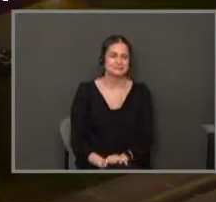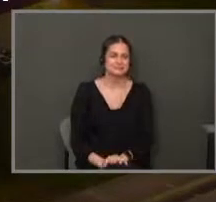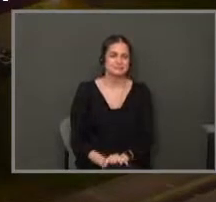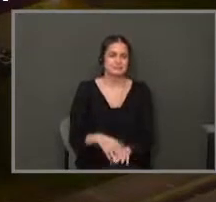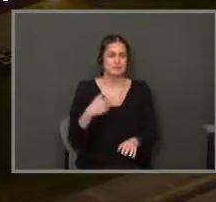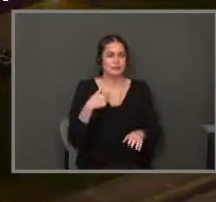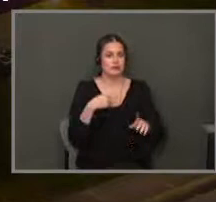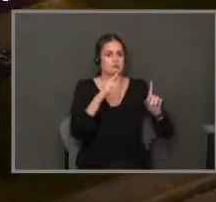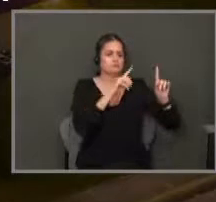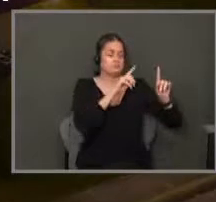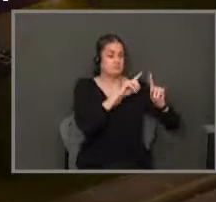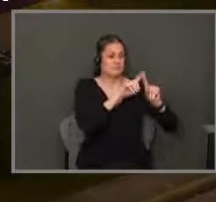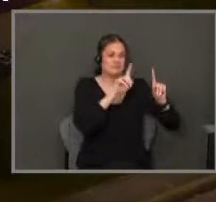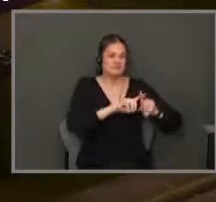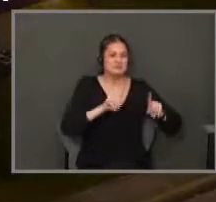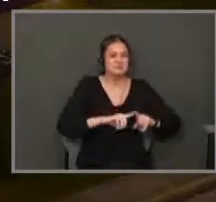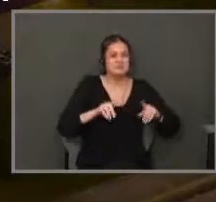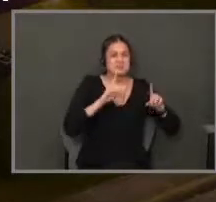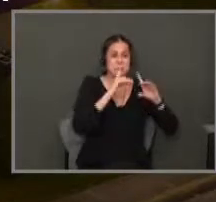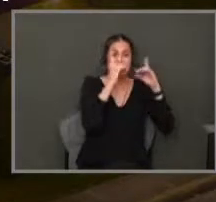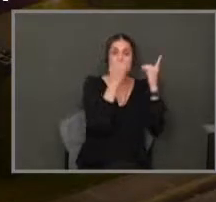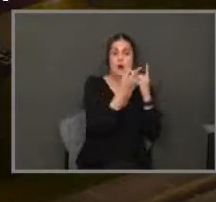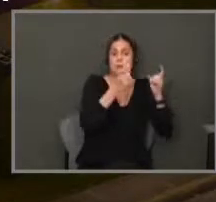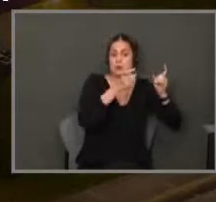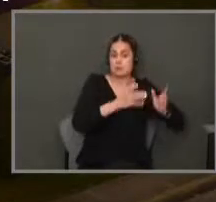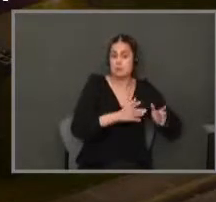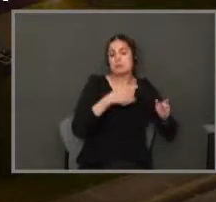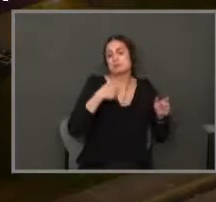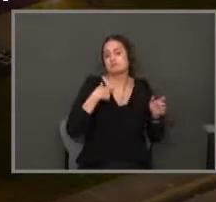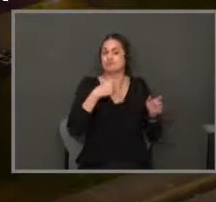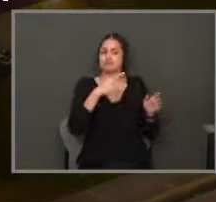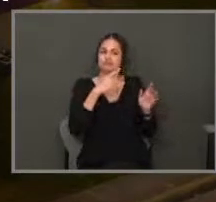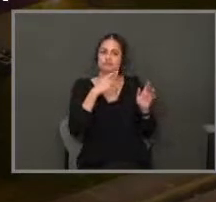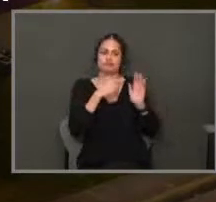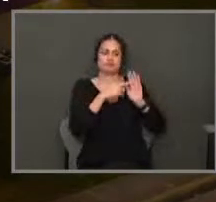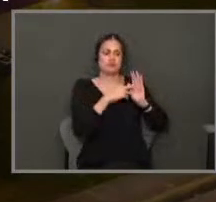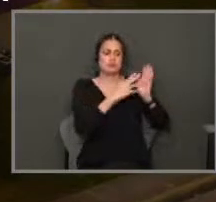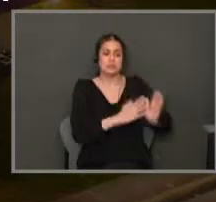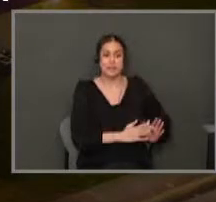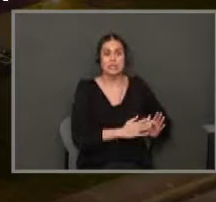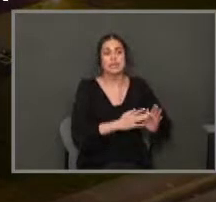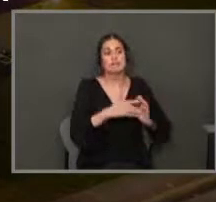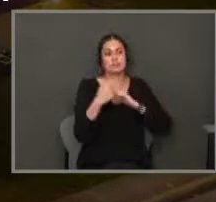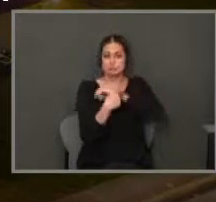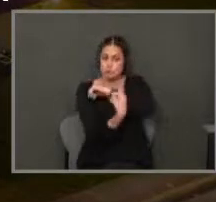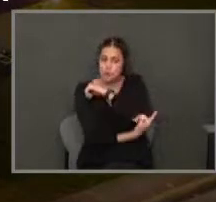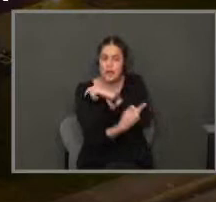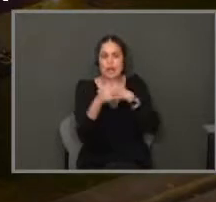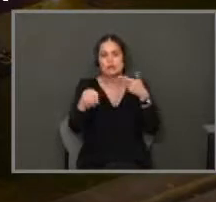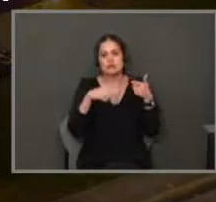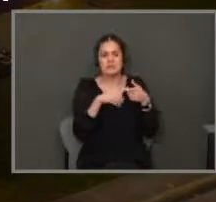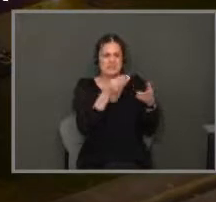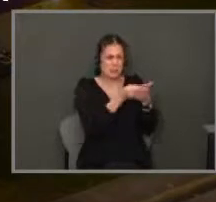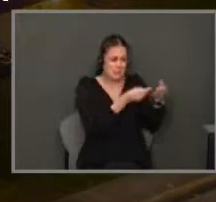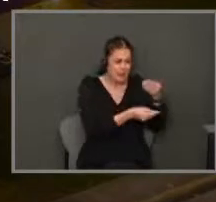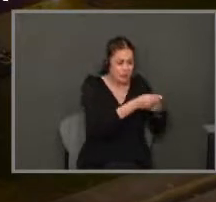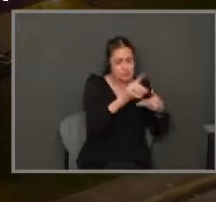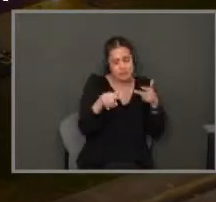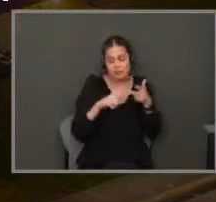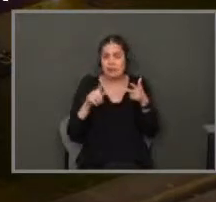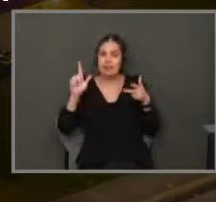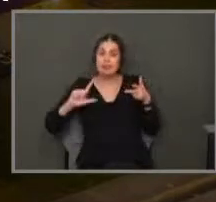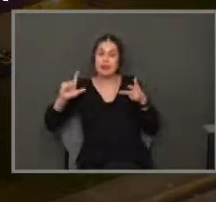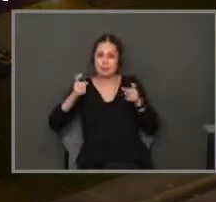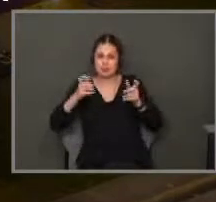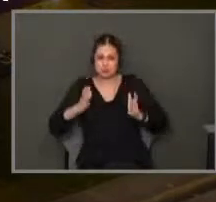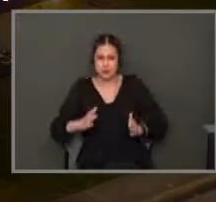have a lot of department heads here, a lot of department representatives from solid waste, from the budget office, from the library department. Our library director